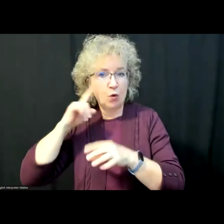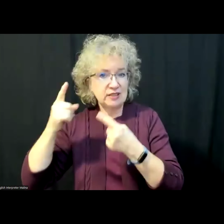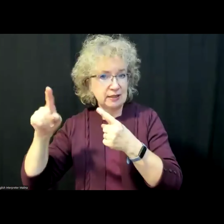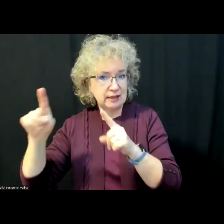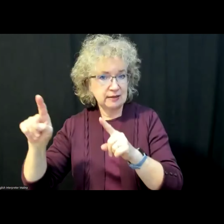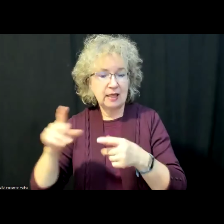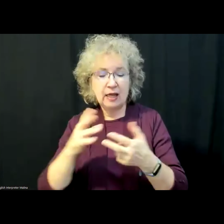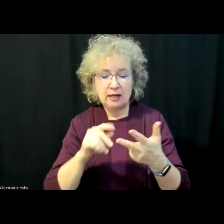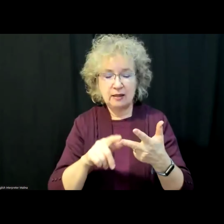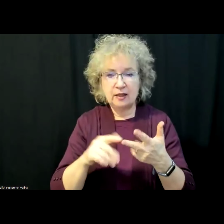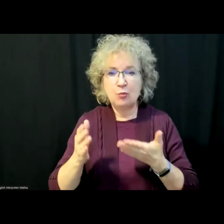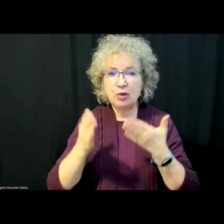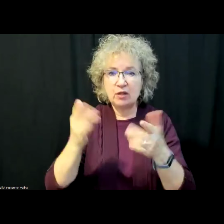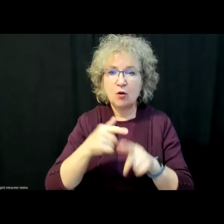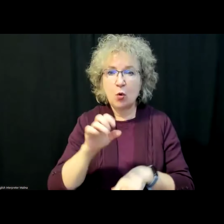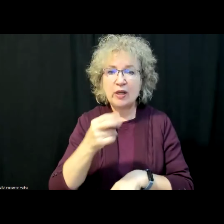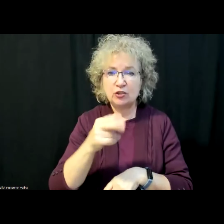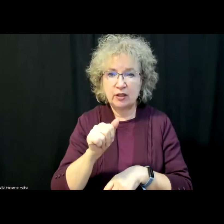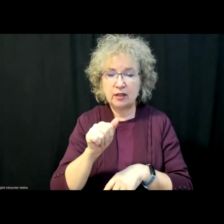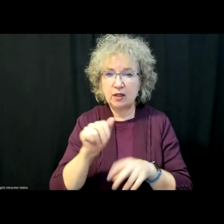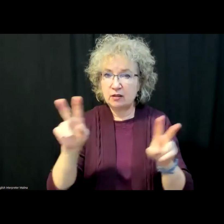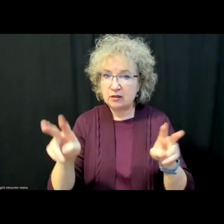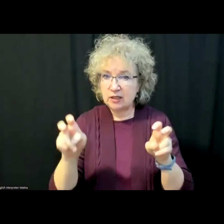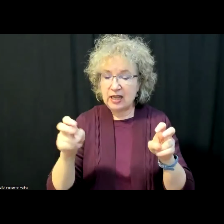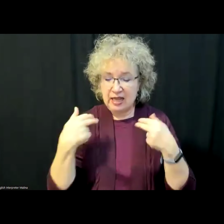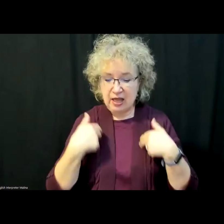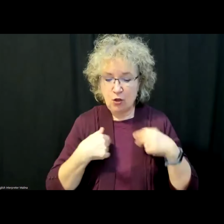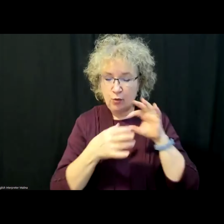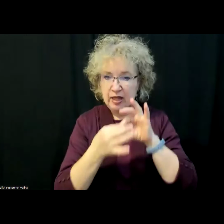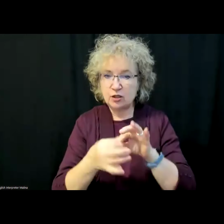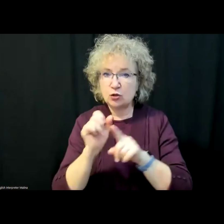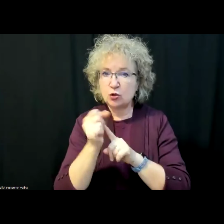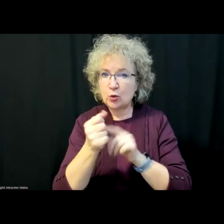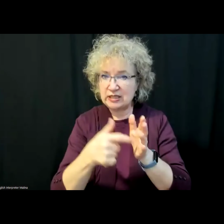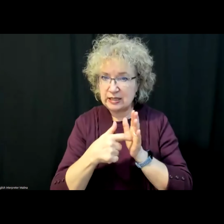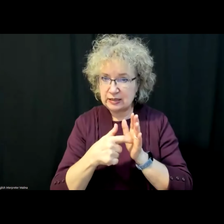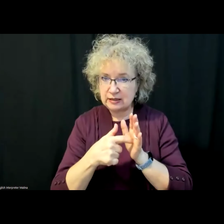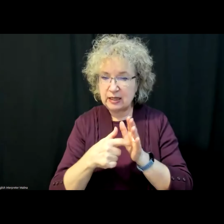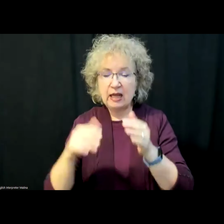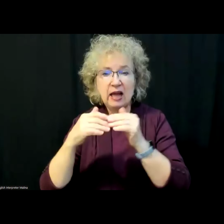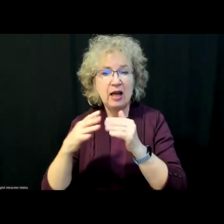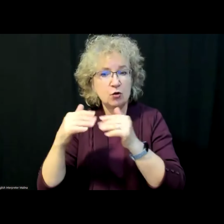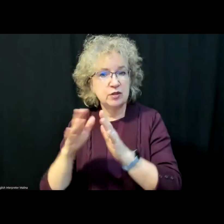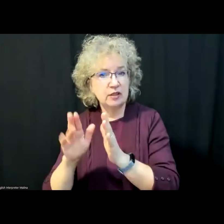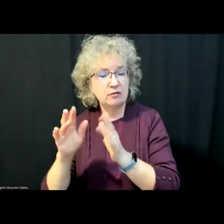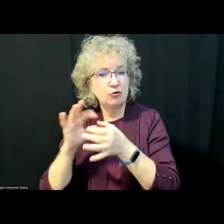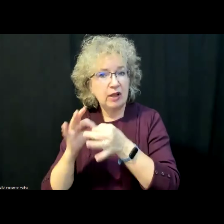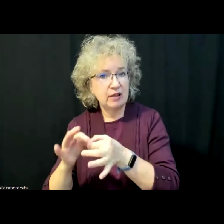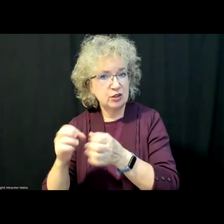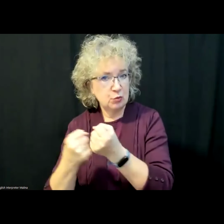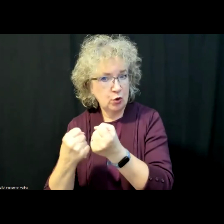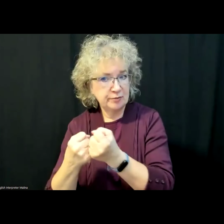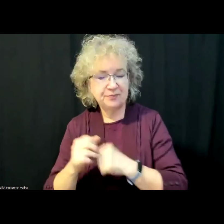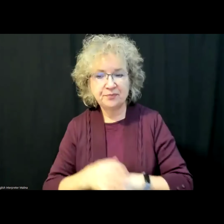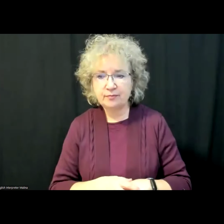presentation from the Oregon Health Authority on health-related social needs, housing-related supports. At